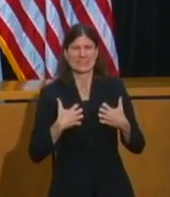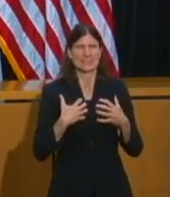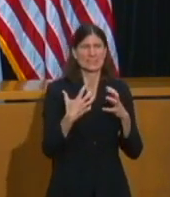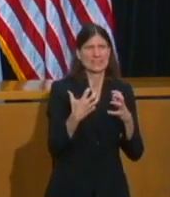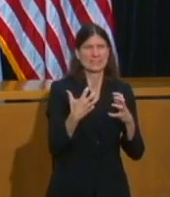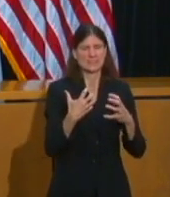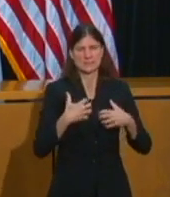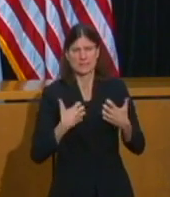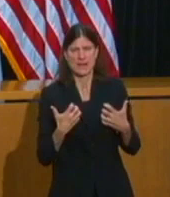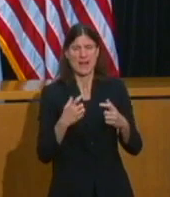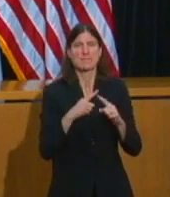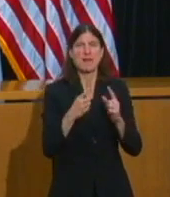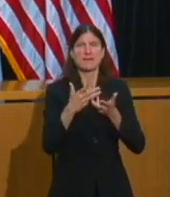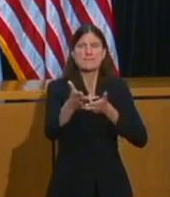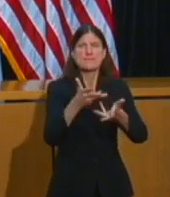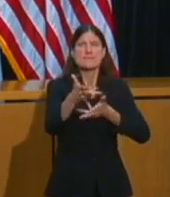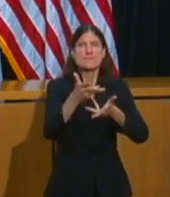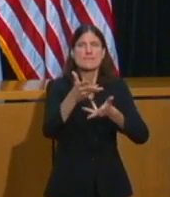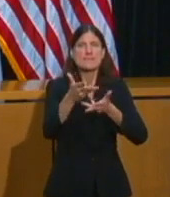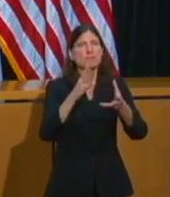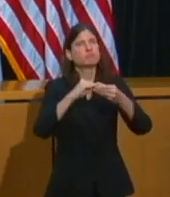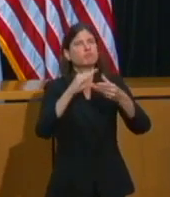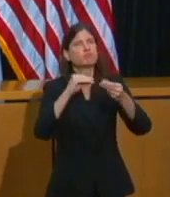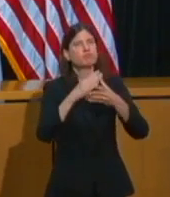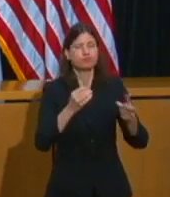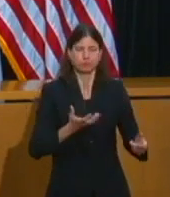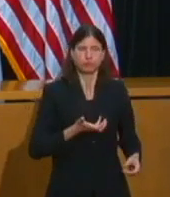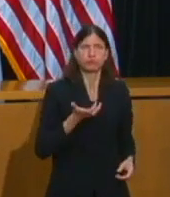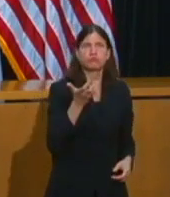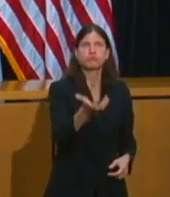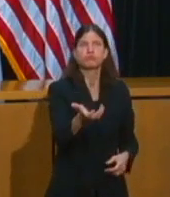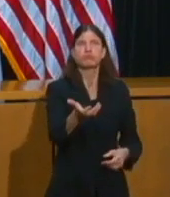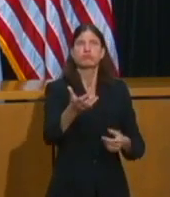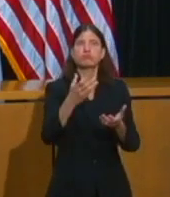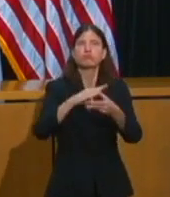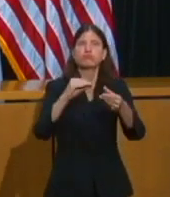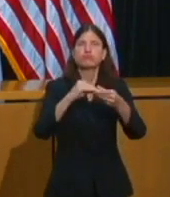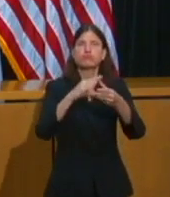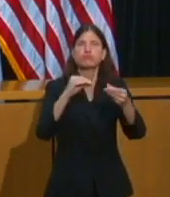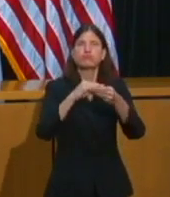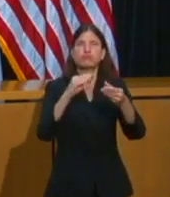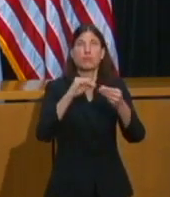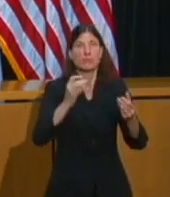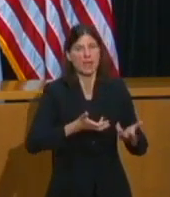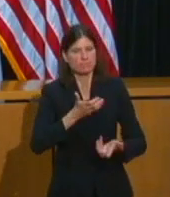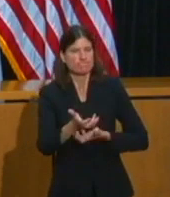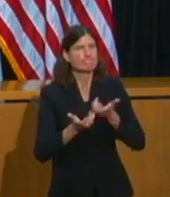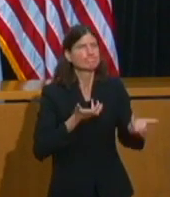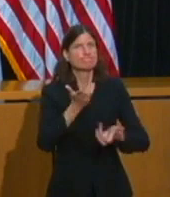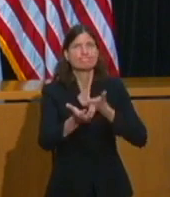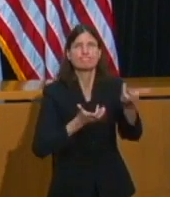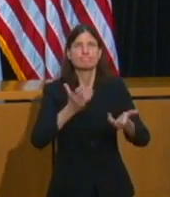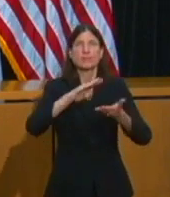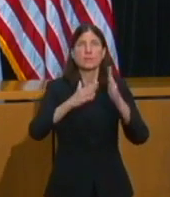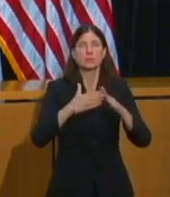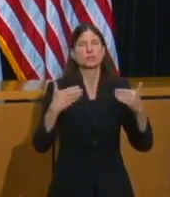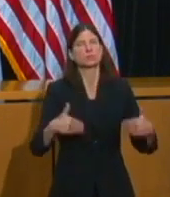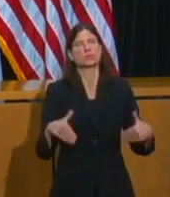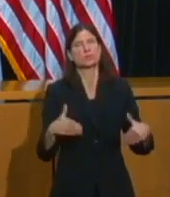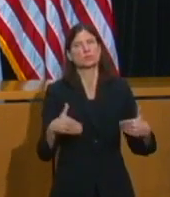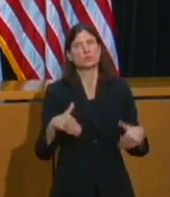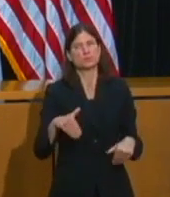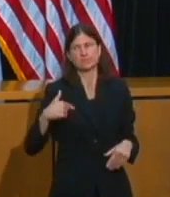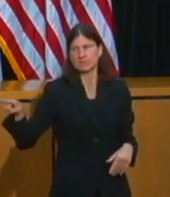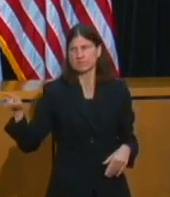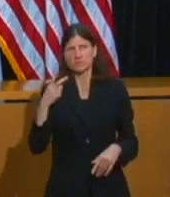their anger over the injustice that pervades our nation. It was hard to watch at times. There were also